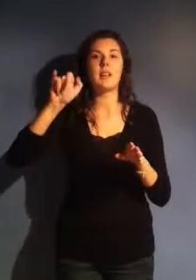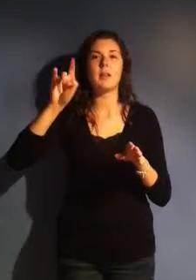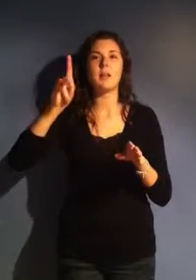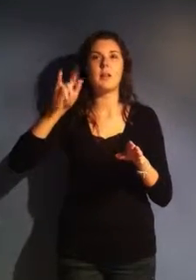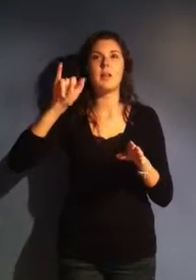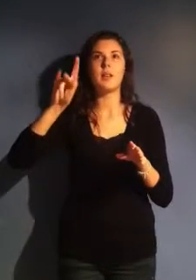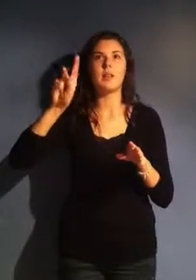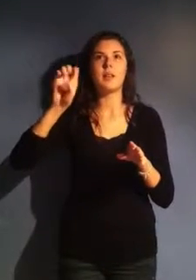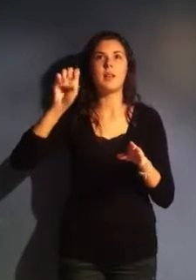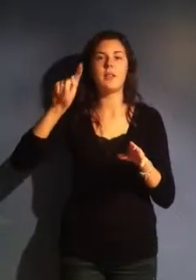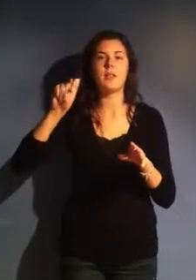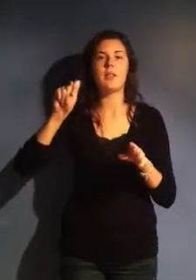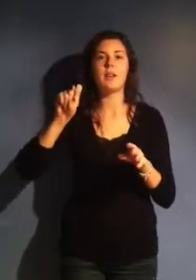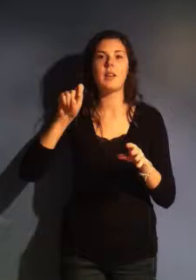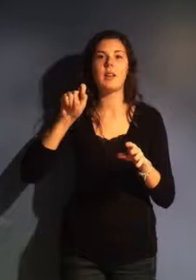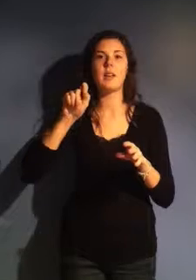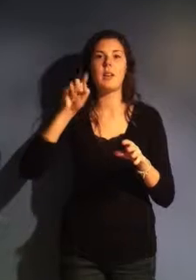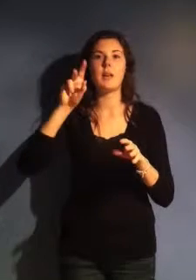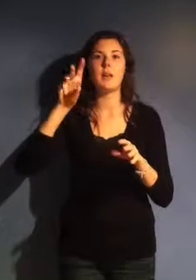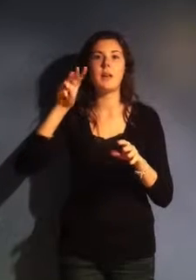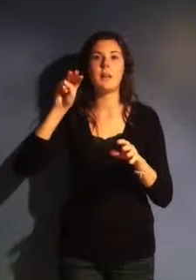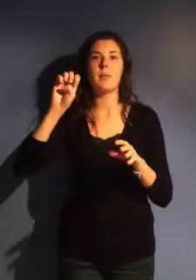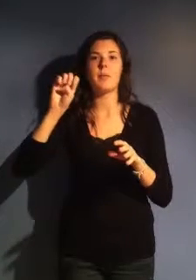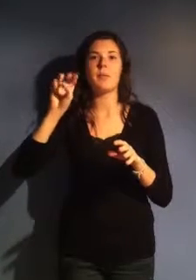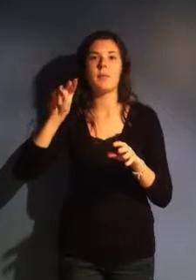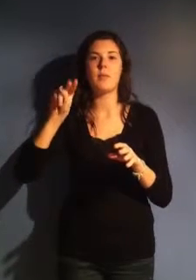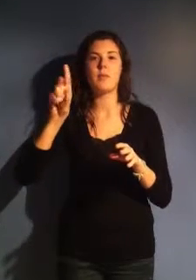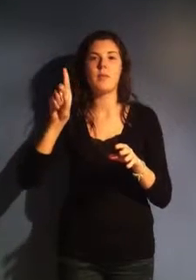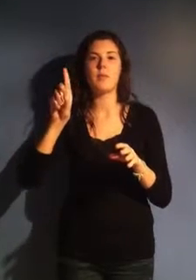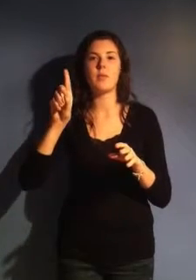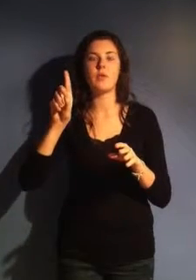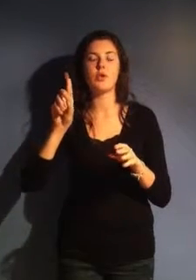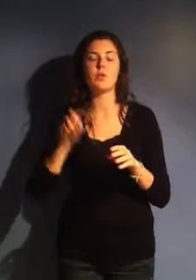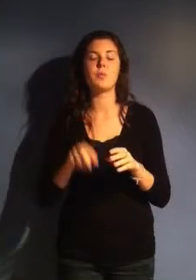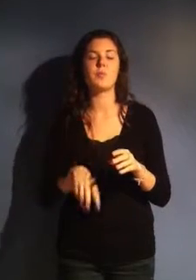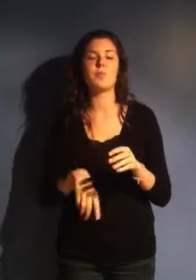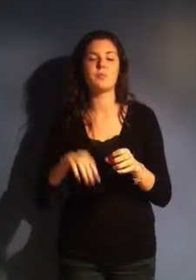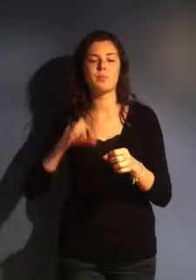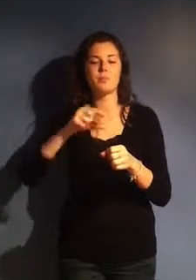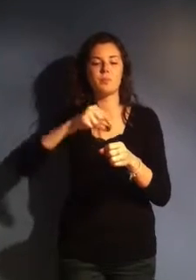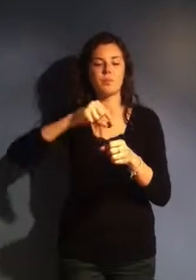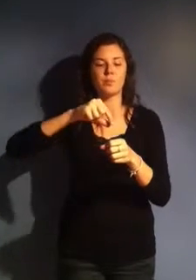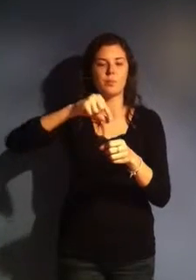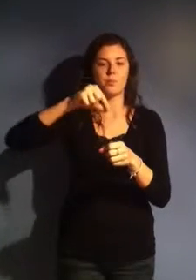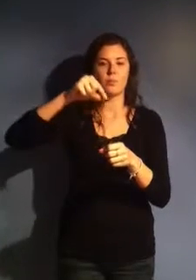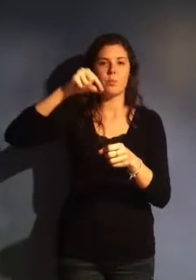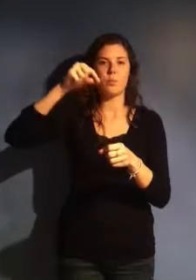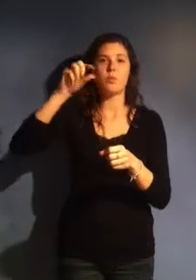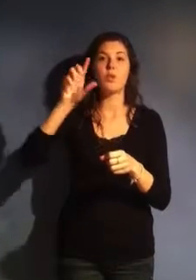up. And so I pipette up 3 microliters, which is, we call